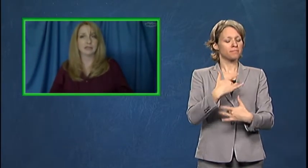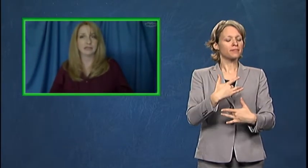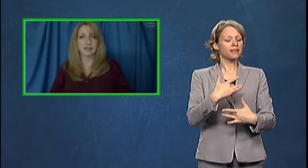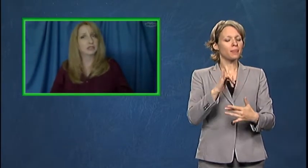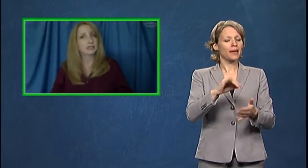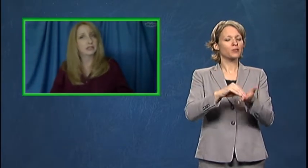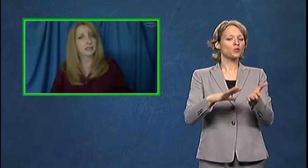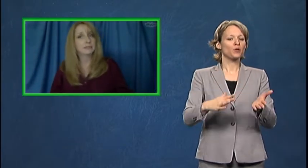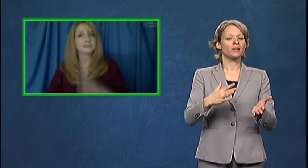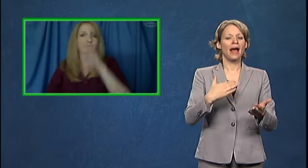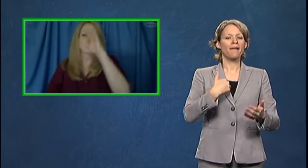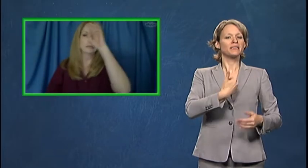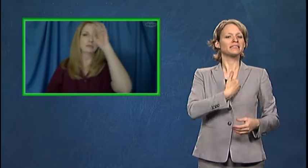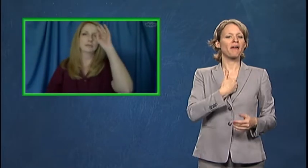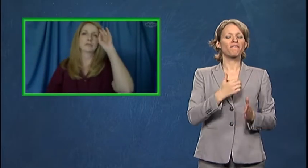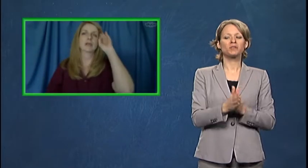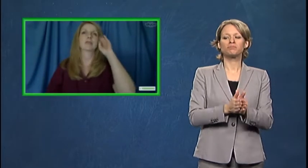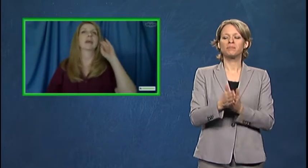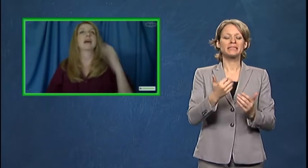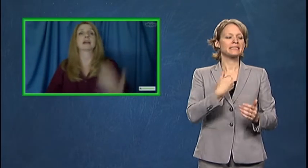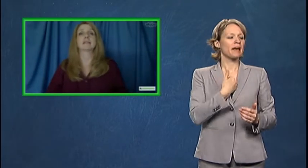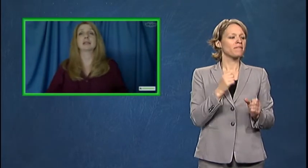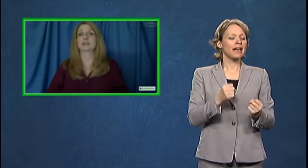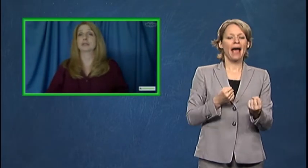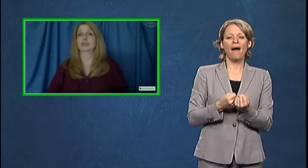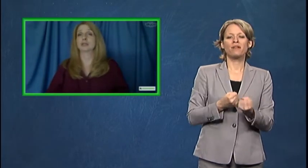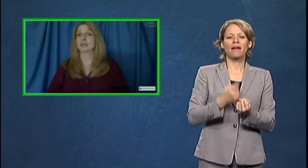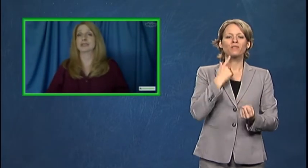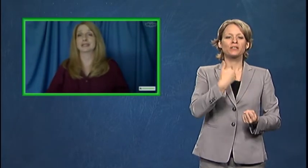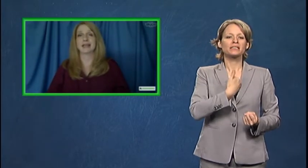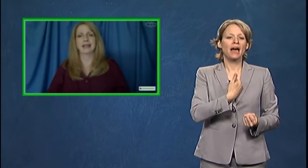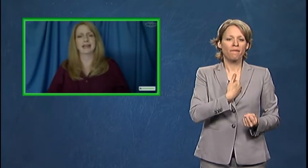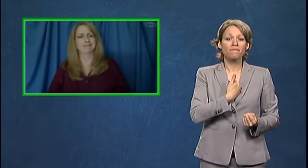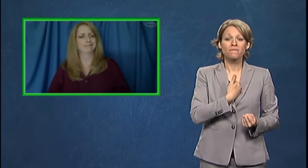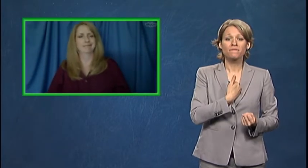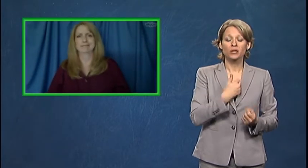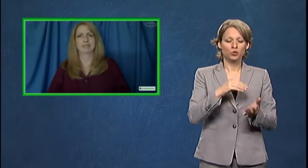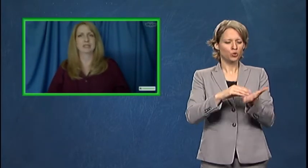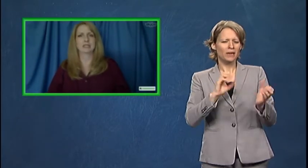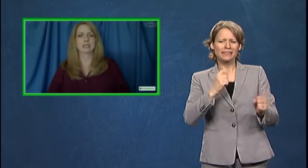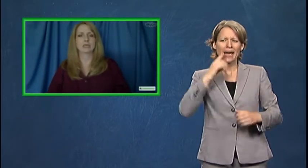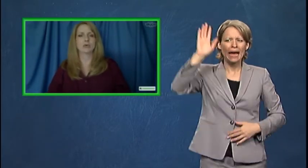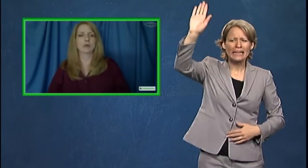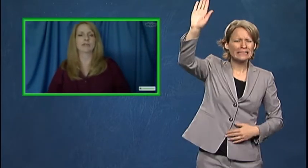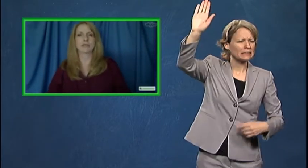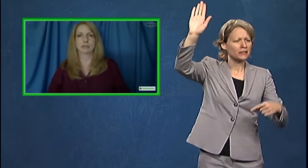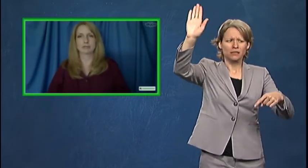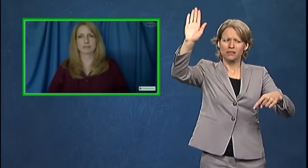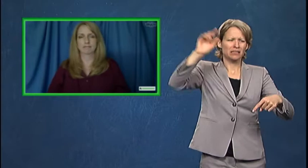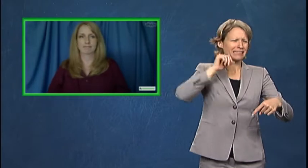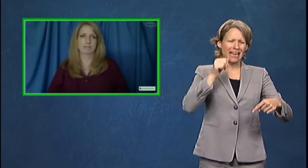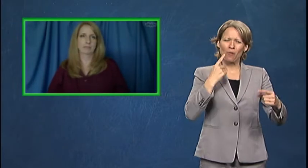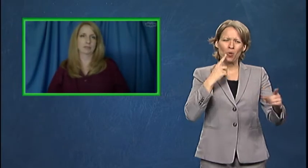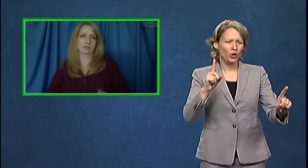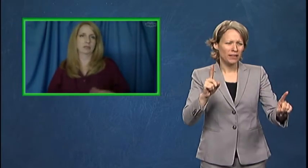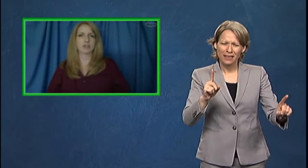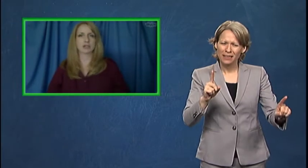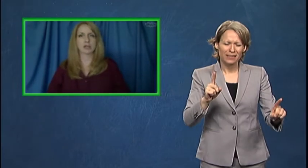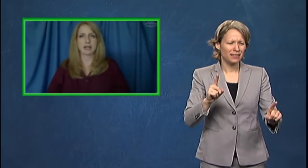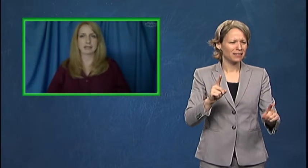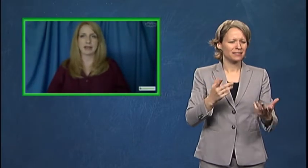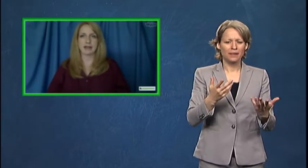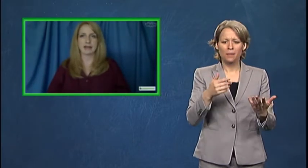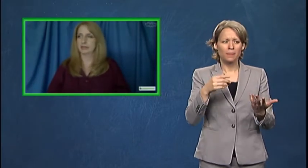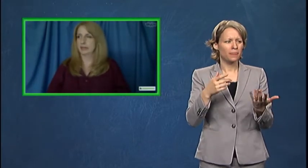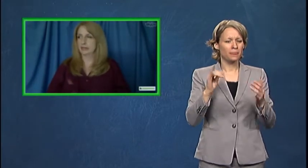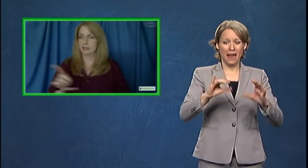of self-advocacy. And by that I mean a student who can say, this isn't going to work for this discussion